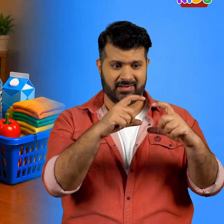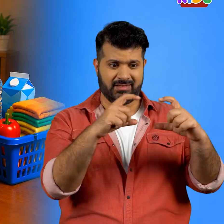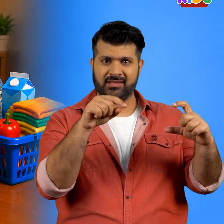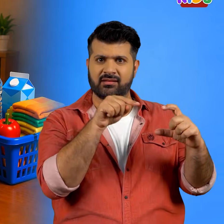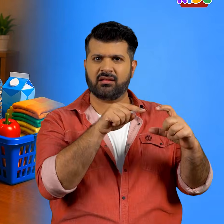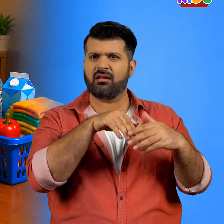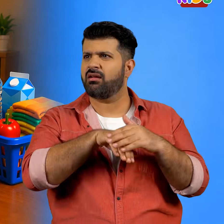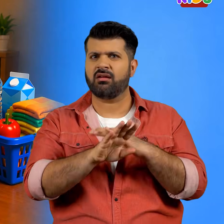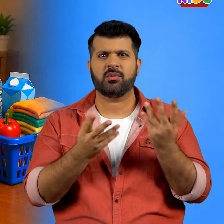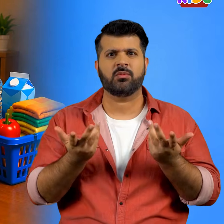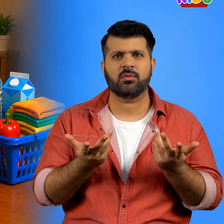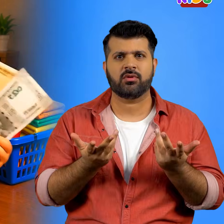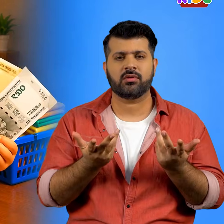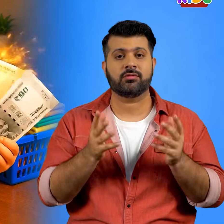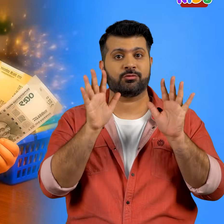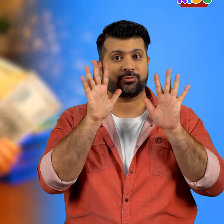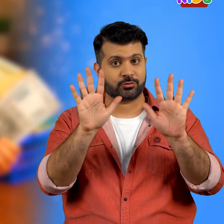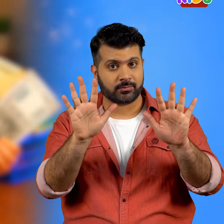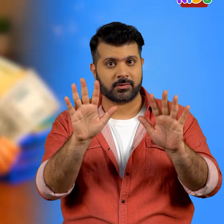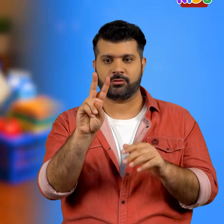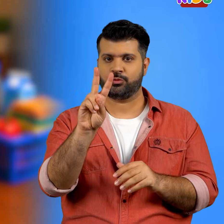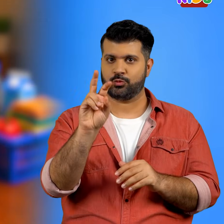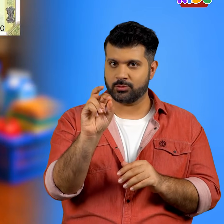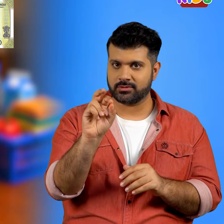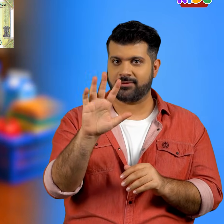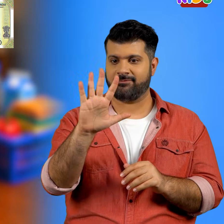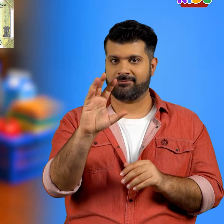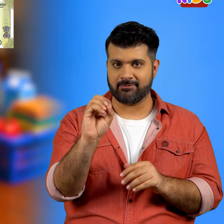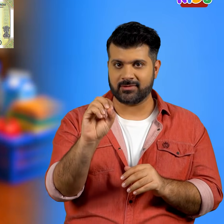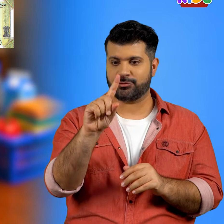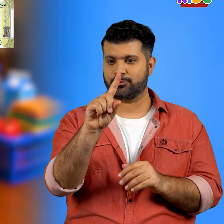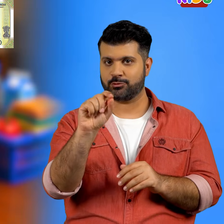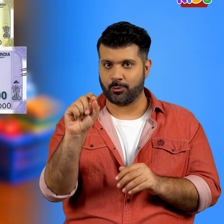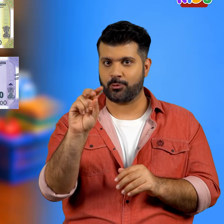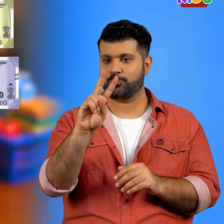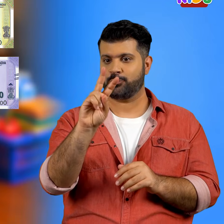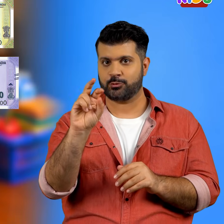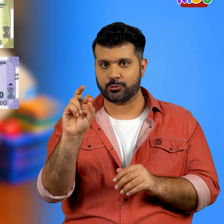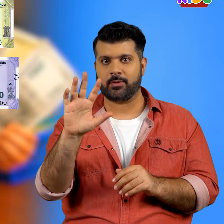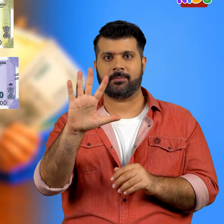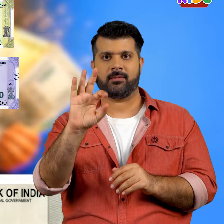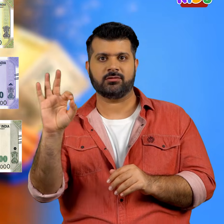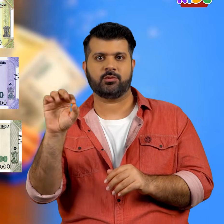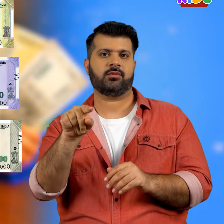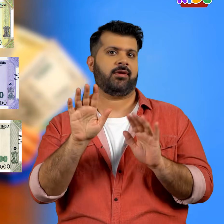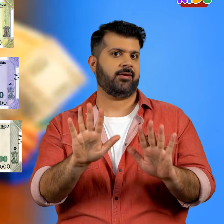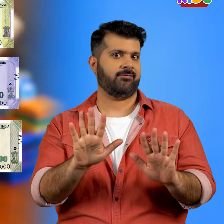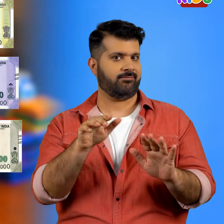are available in 10 rupees, 20 rupees, 50 rupees, 100 rupees, 200 and 500